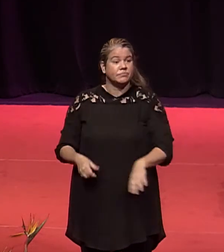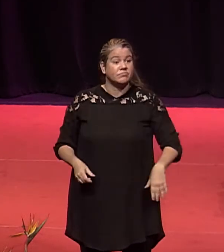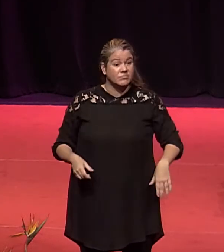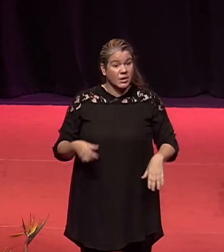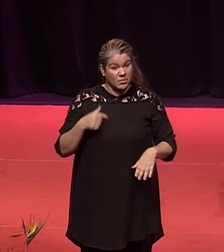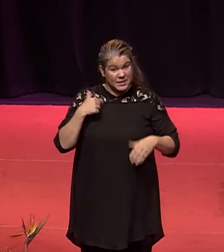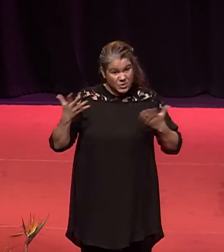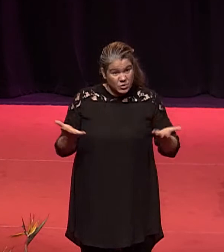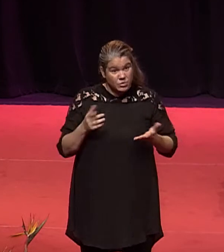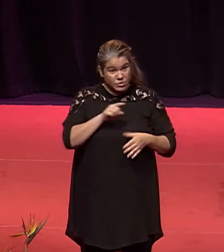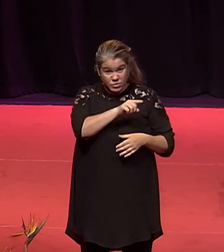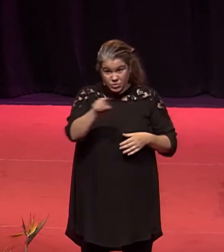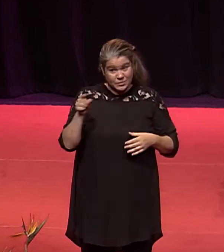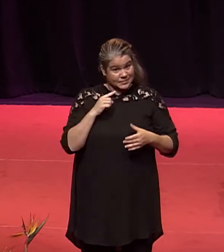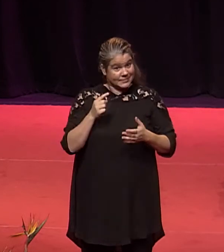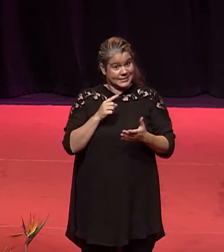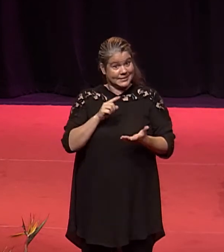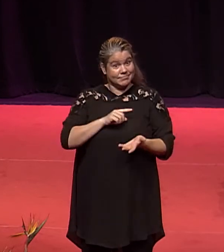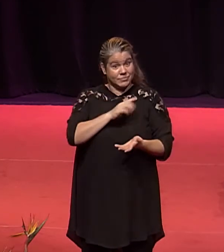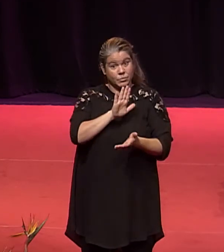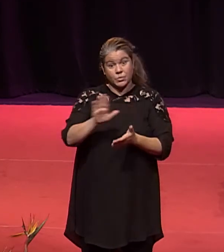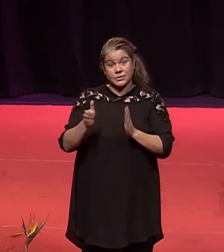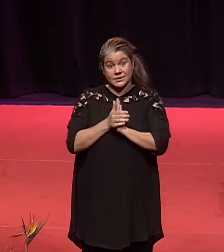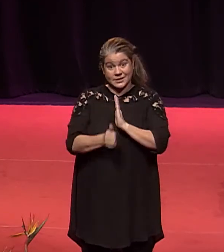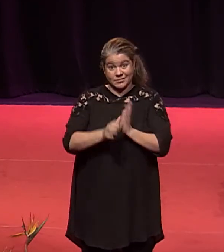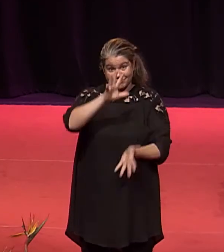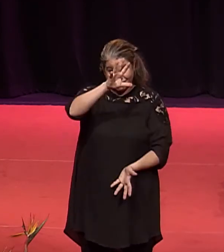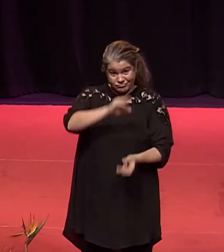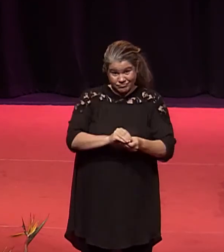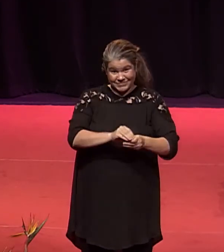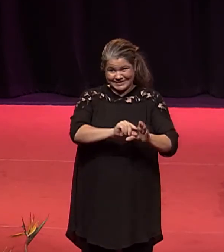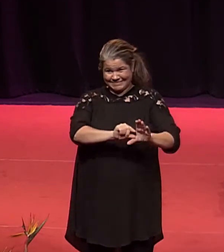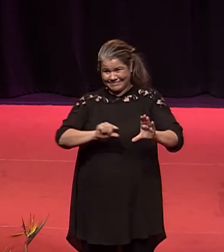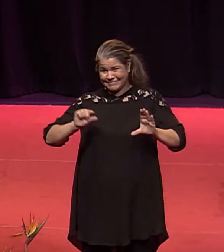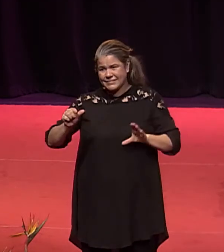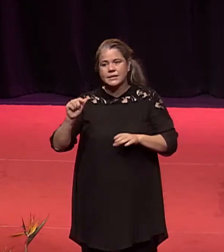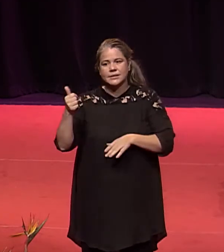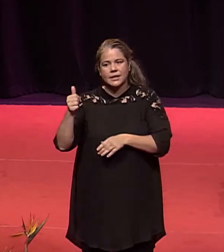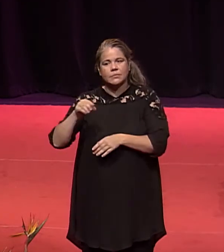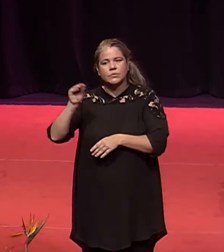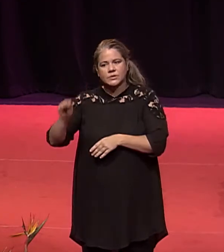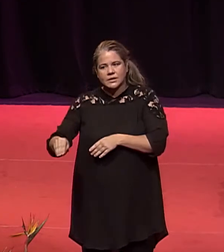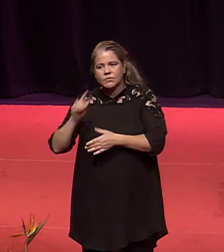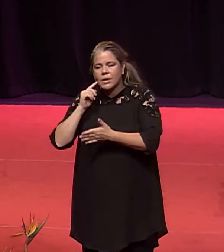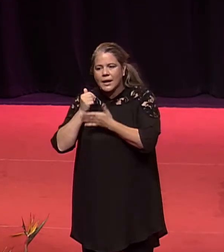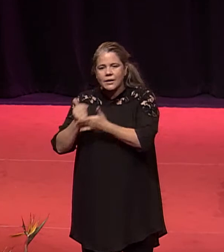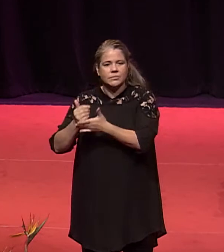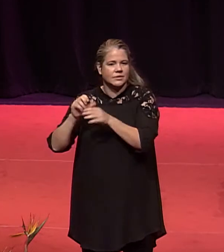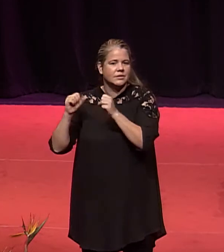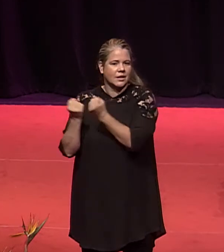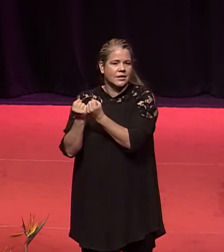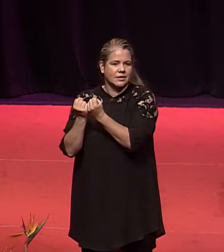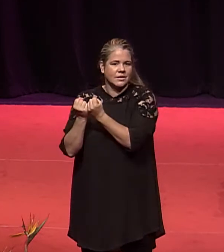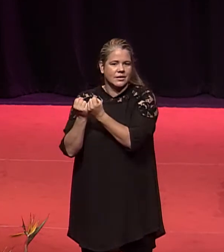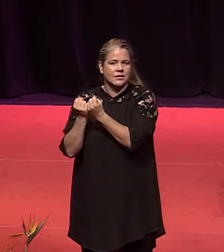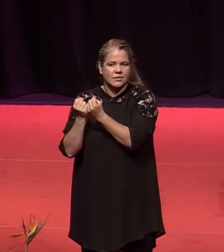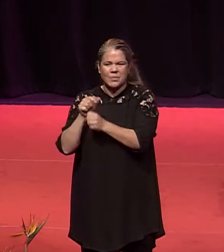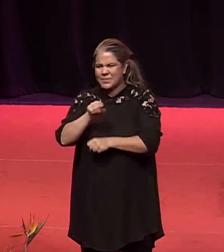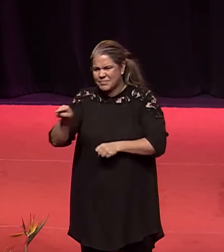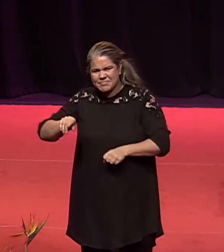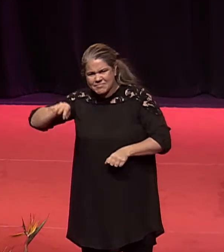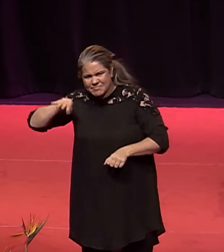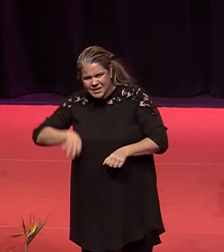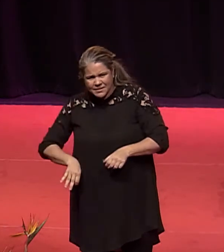10% of your talent to society. Wow, the world would be so much better off for it. And so would each of